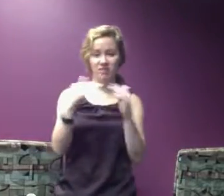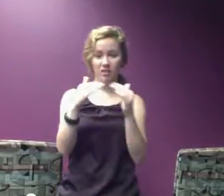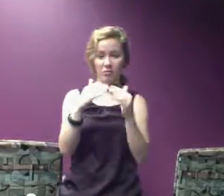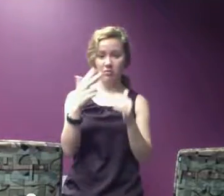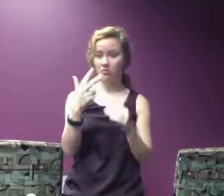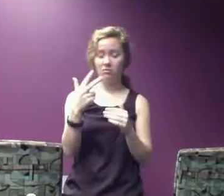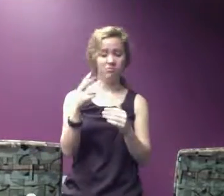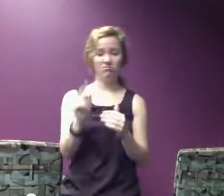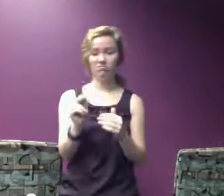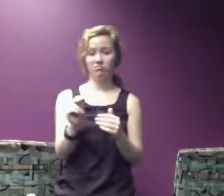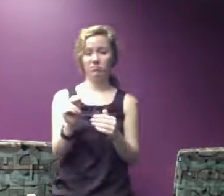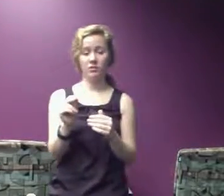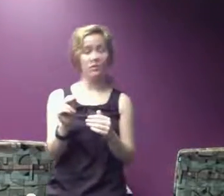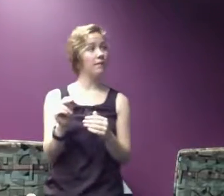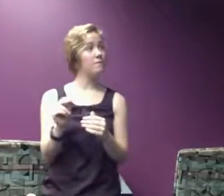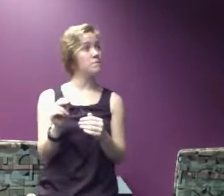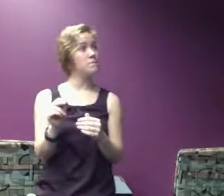8 plus